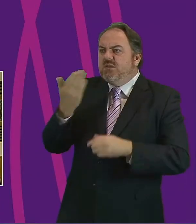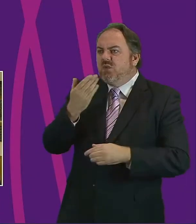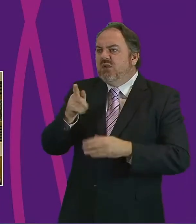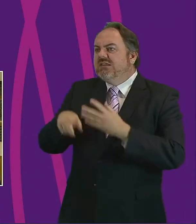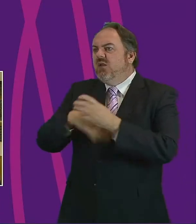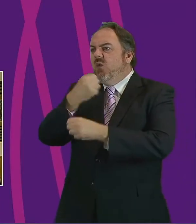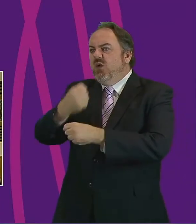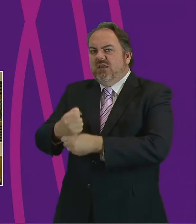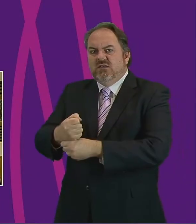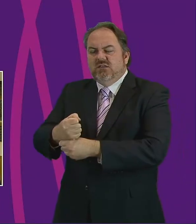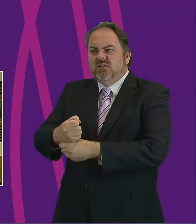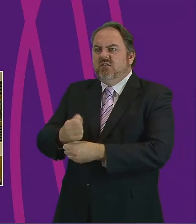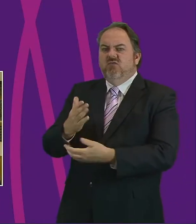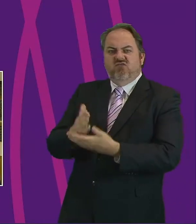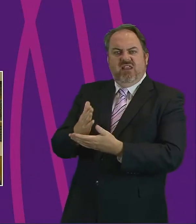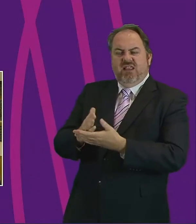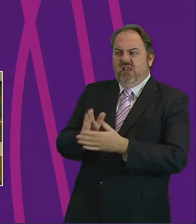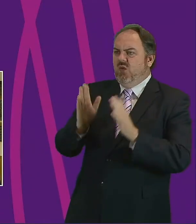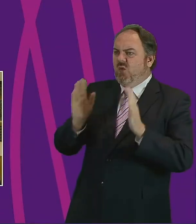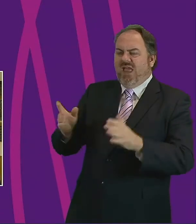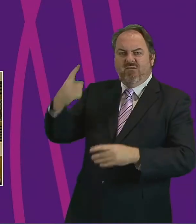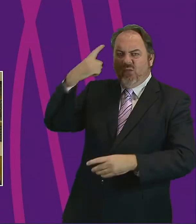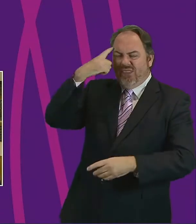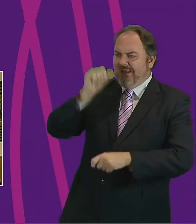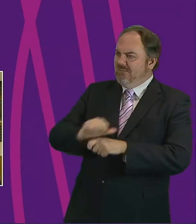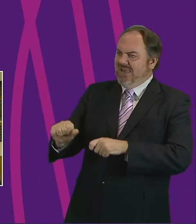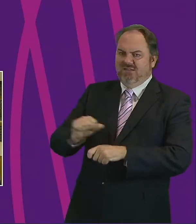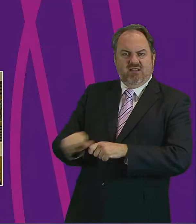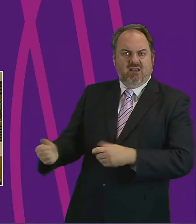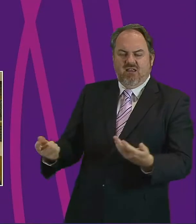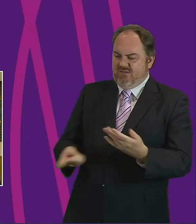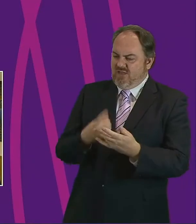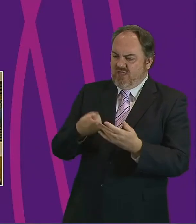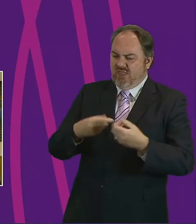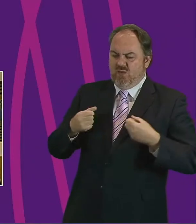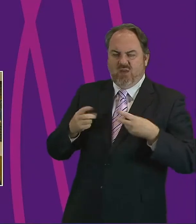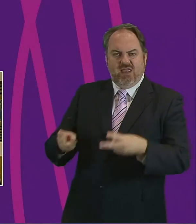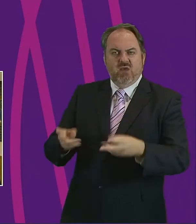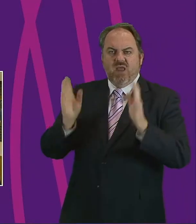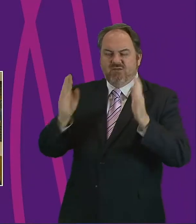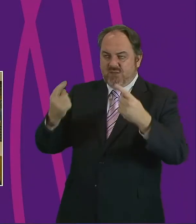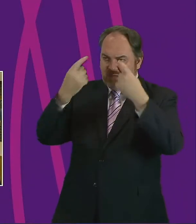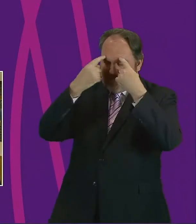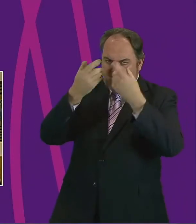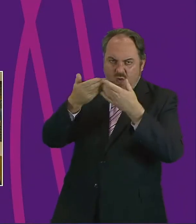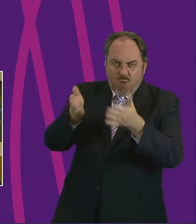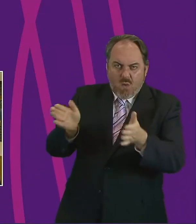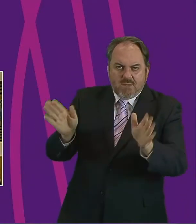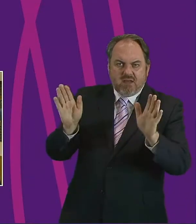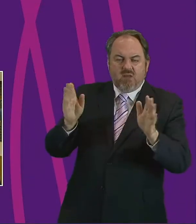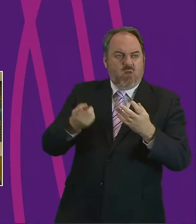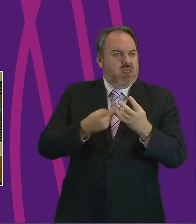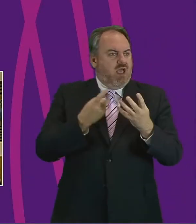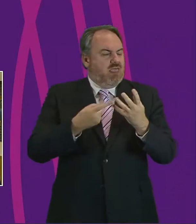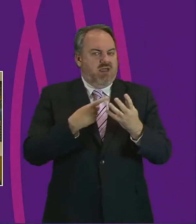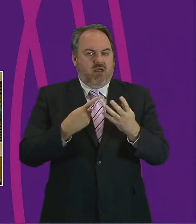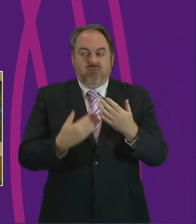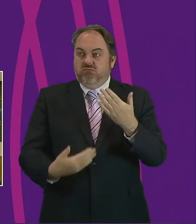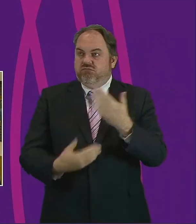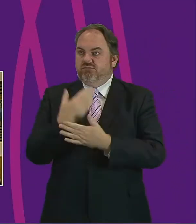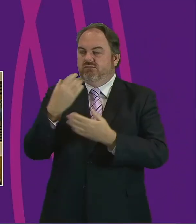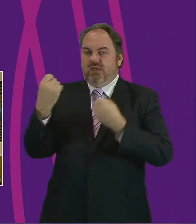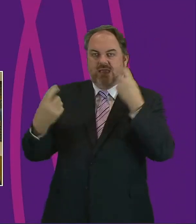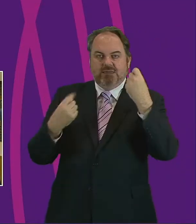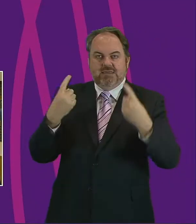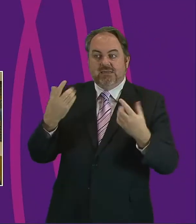then the government needs to be far more creative than it has been so far. It needs to start with an open mind and be open to radical proposals. And parents